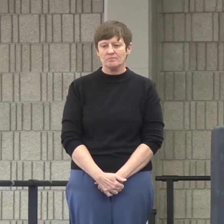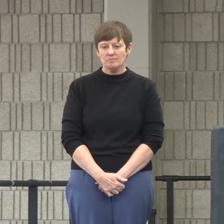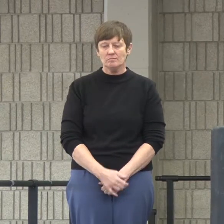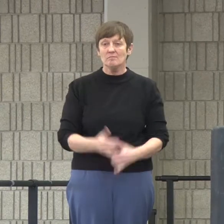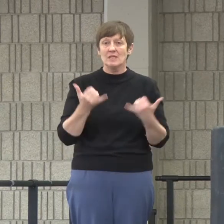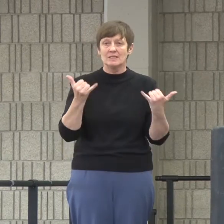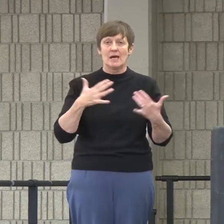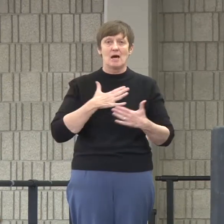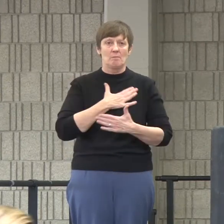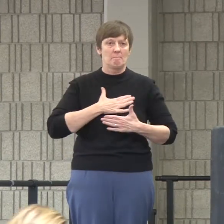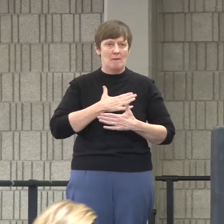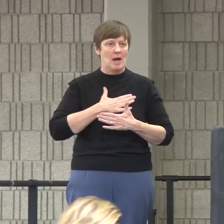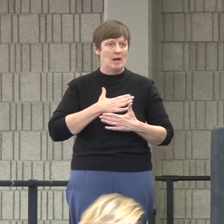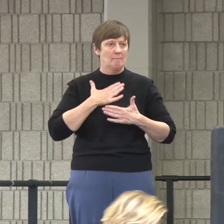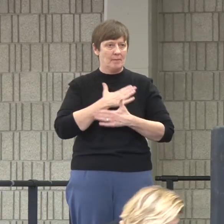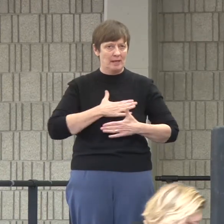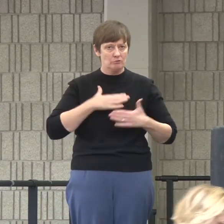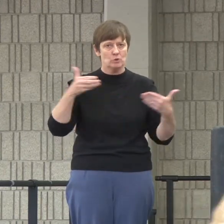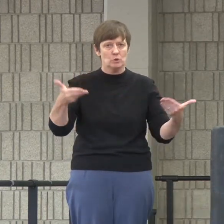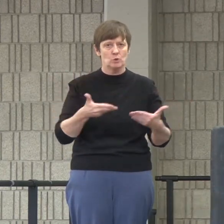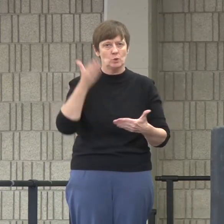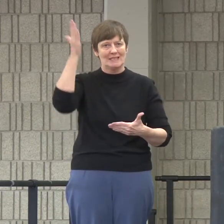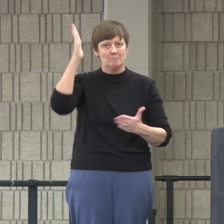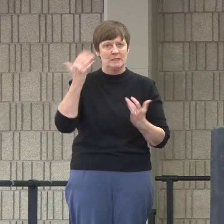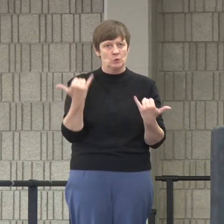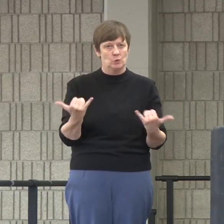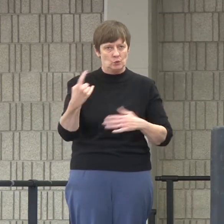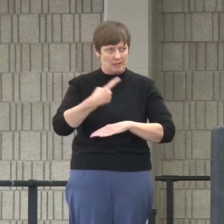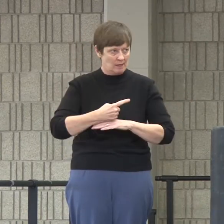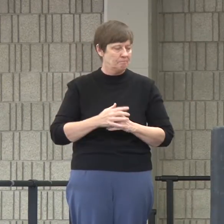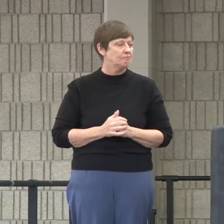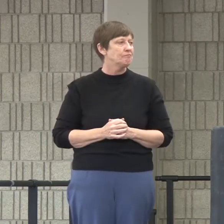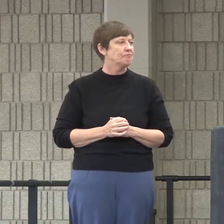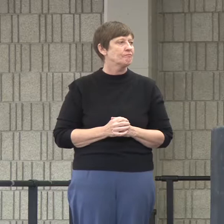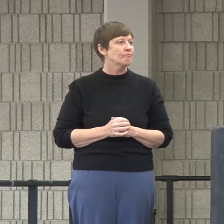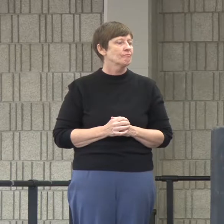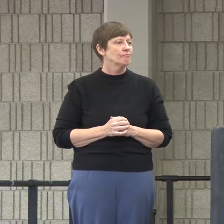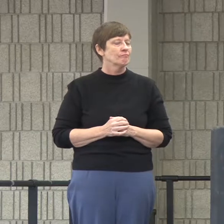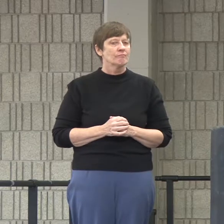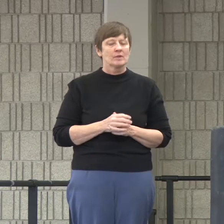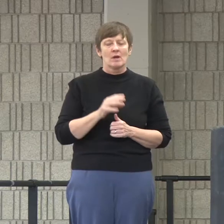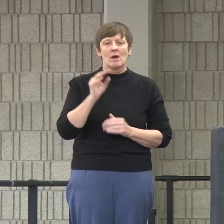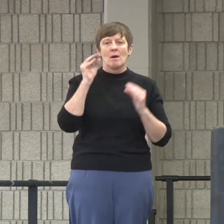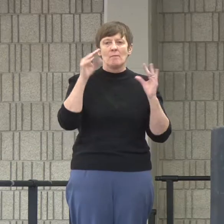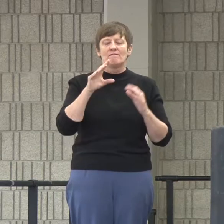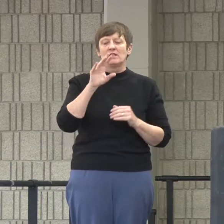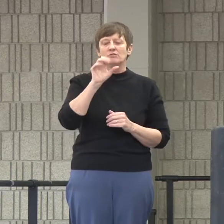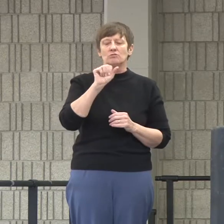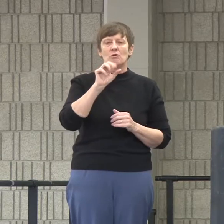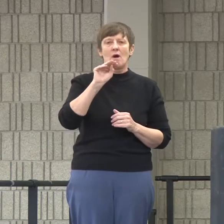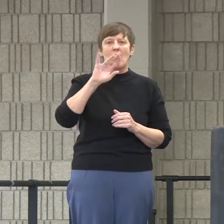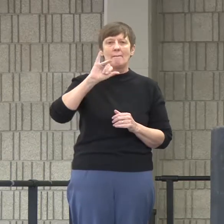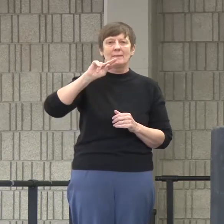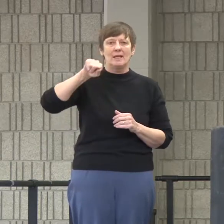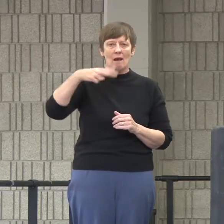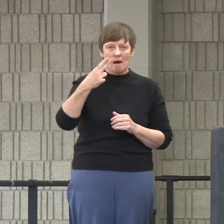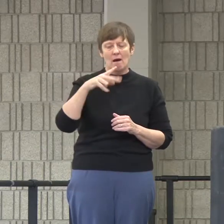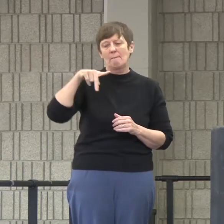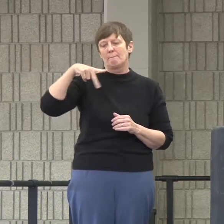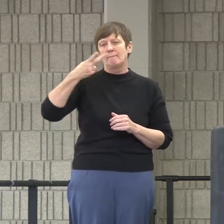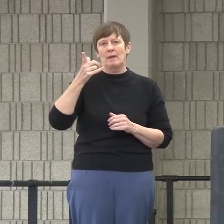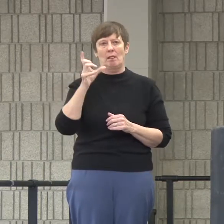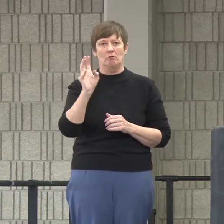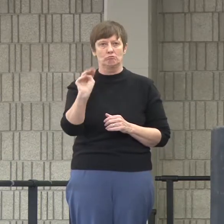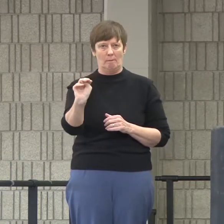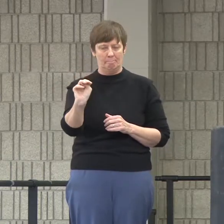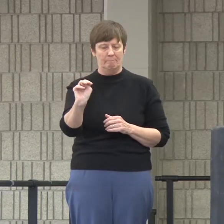Now it's my privilege to introduce our speaker today, Professor Amina Pilgrim. Professor